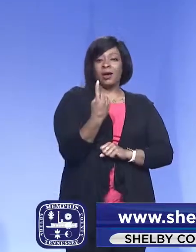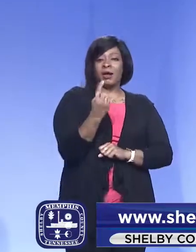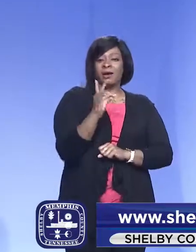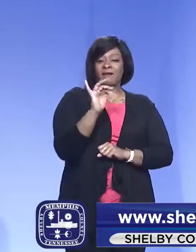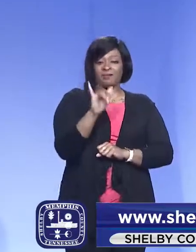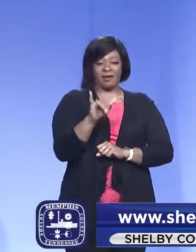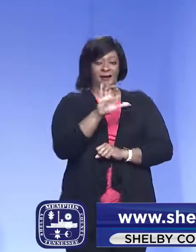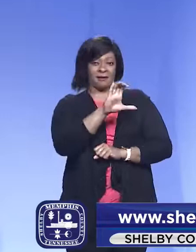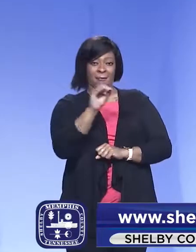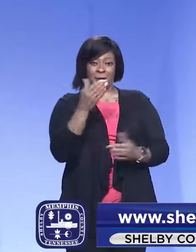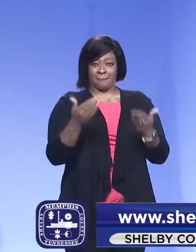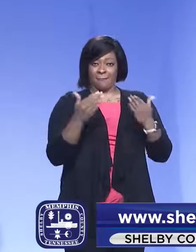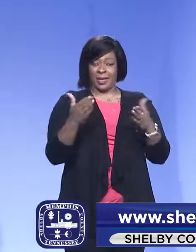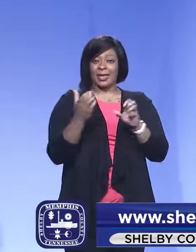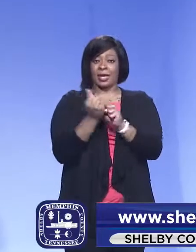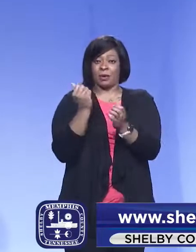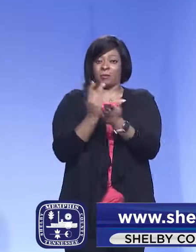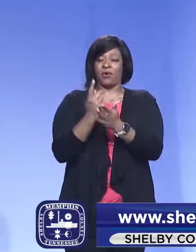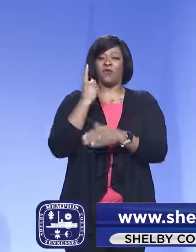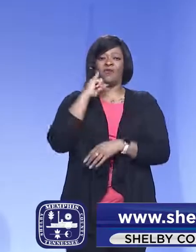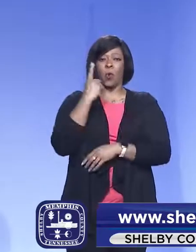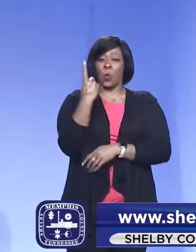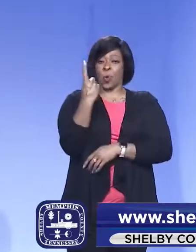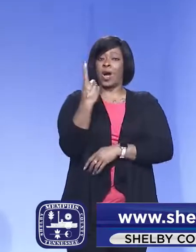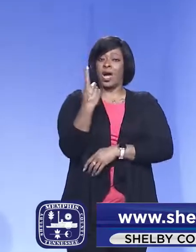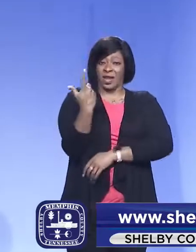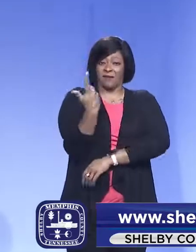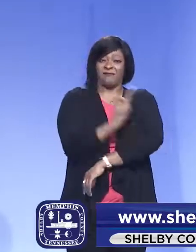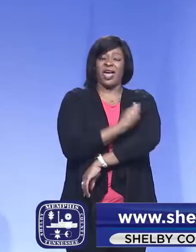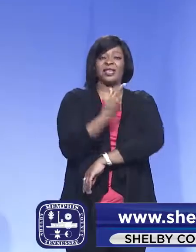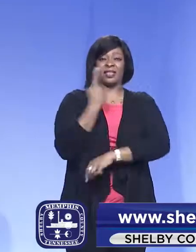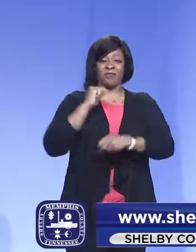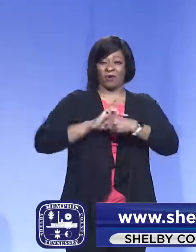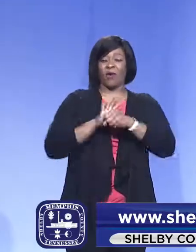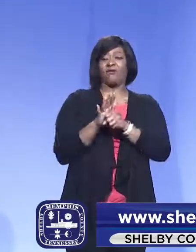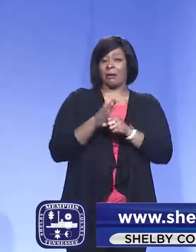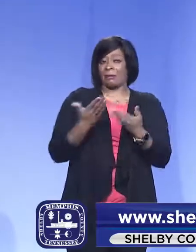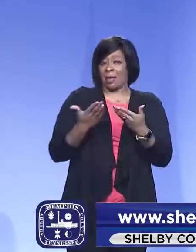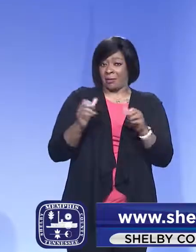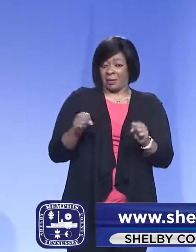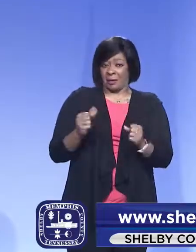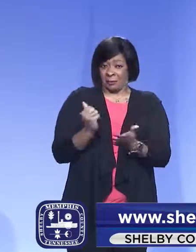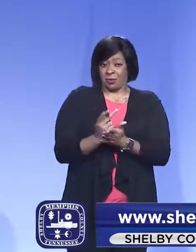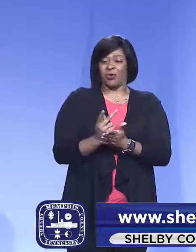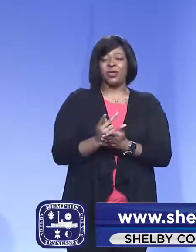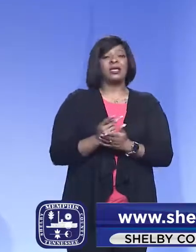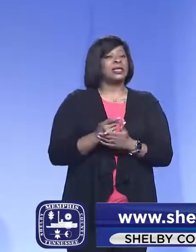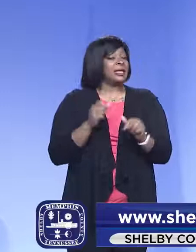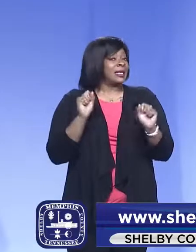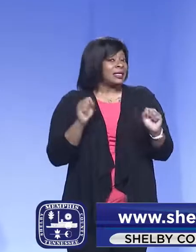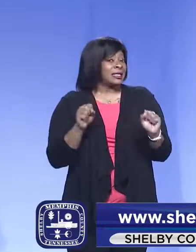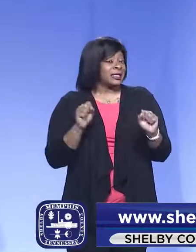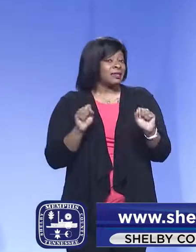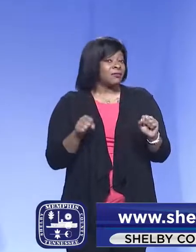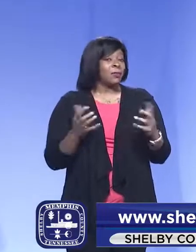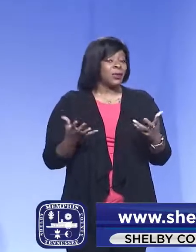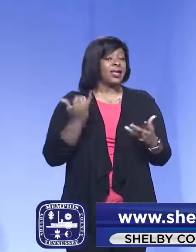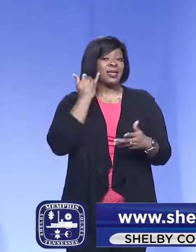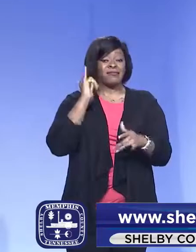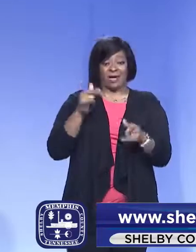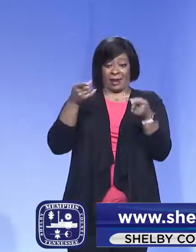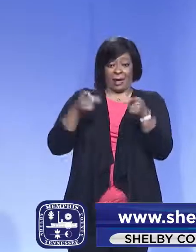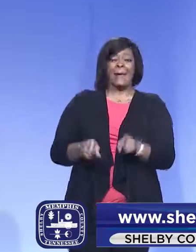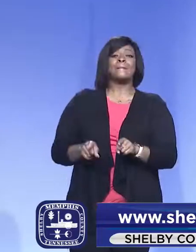those companies may get approval for a single dose vaccine. And so it is conceivable, theoretically, that if that